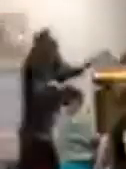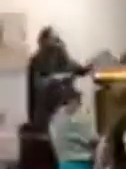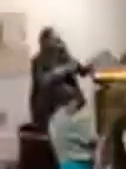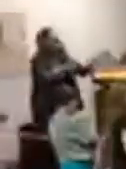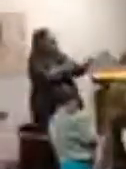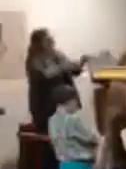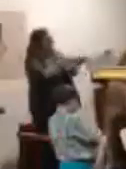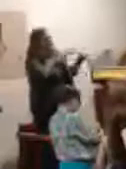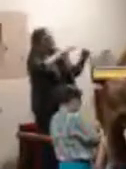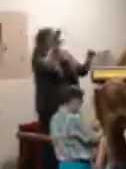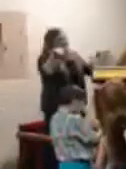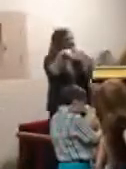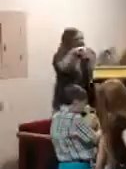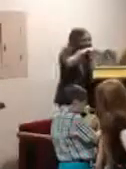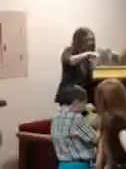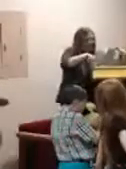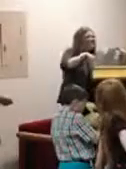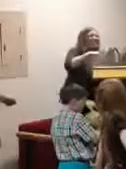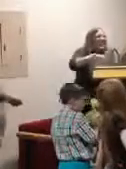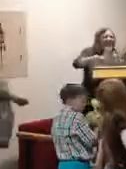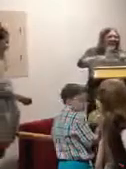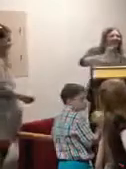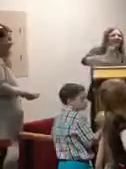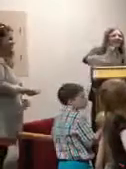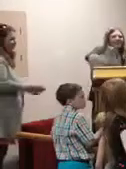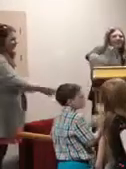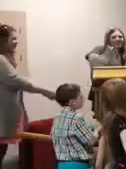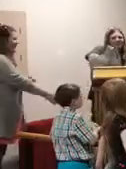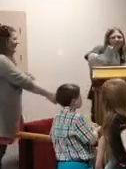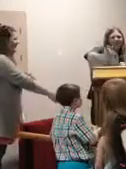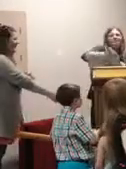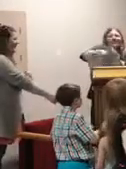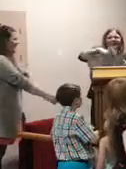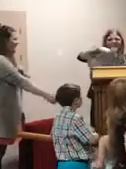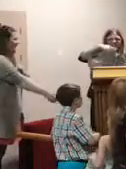What? You just answered totally opposite what I thought you would when I asked you.